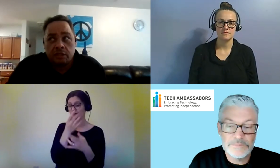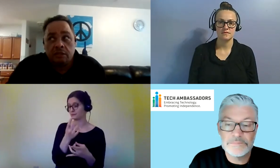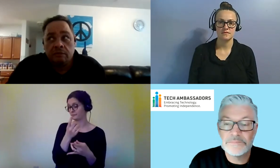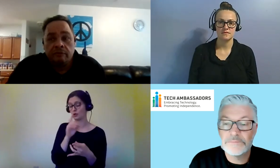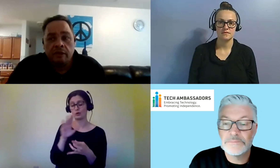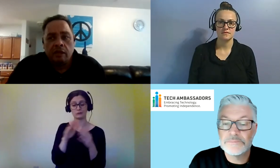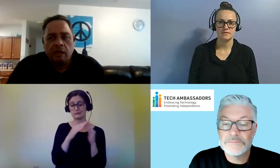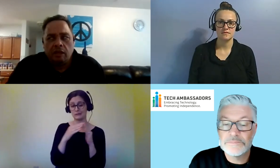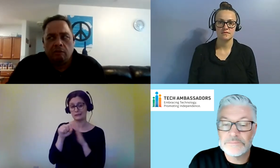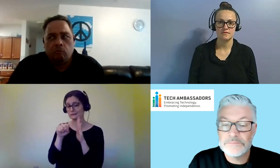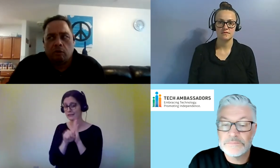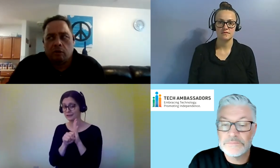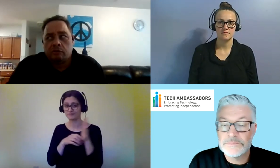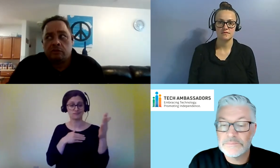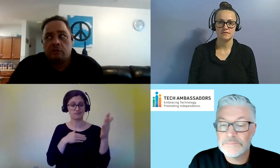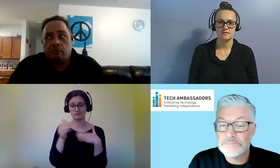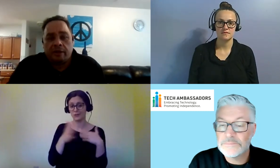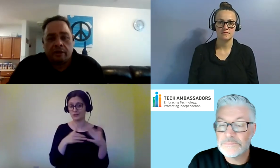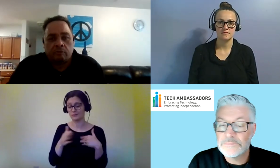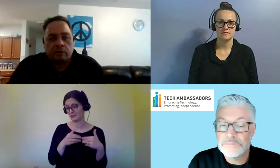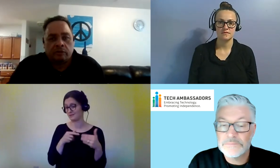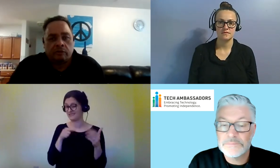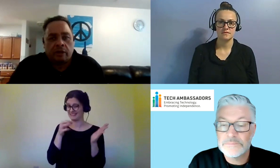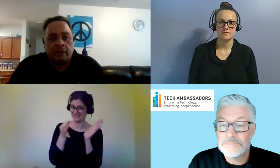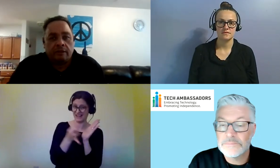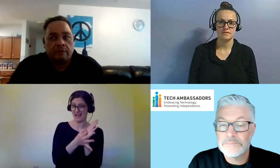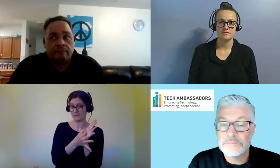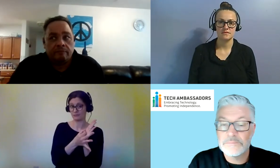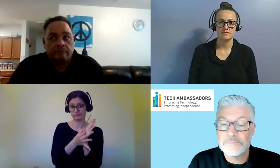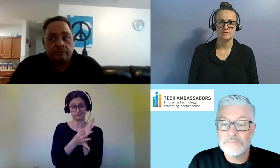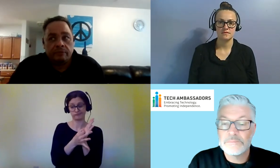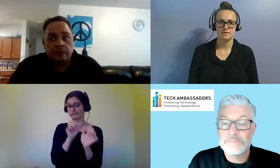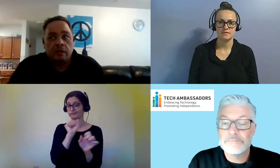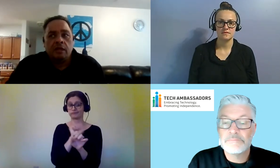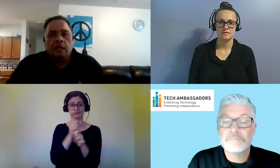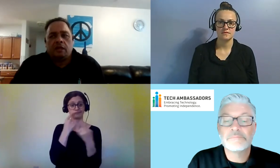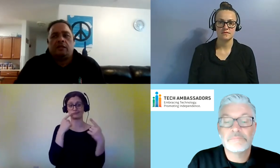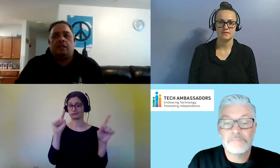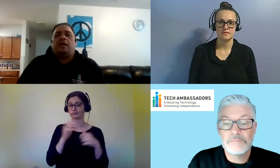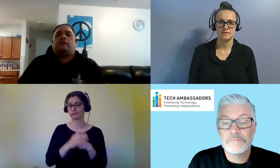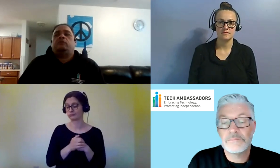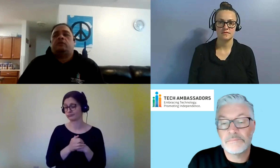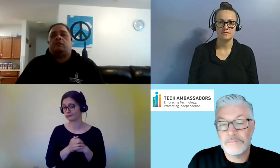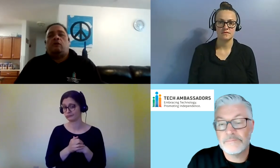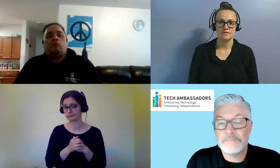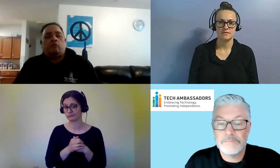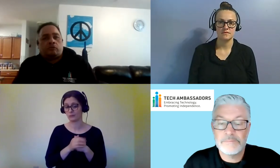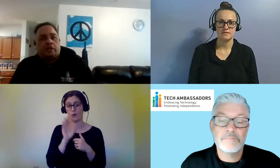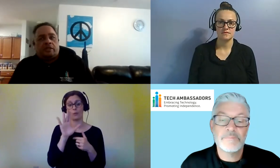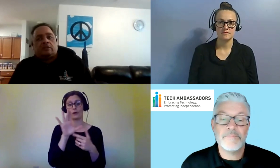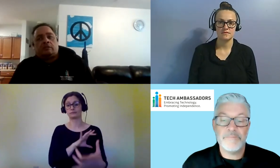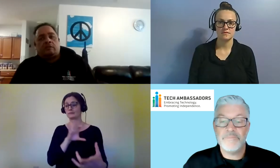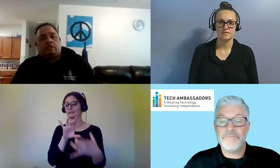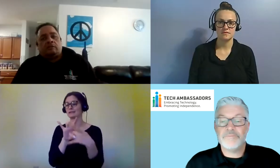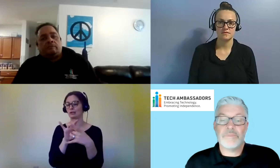you're in, it works no matter where you're at. It